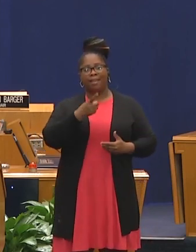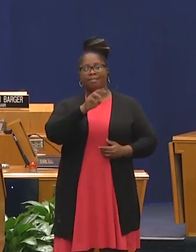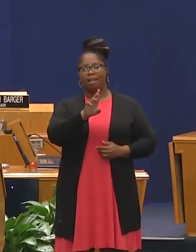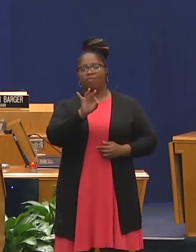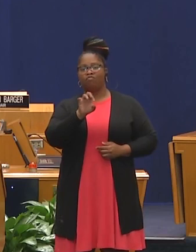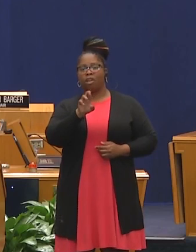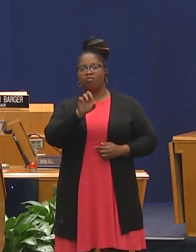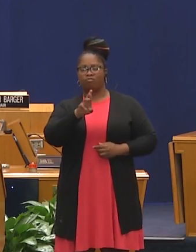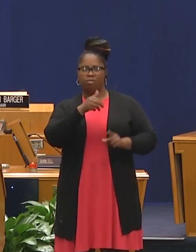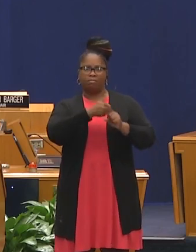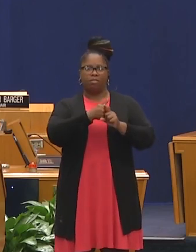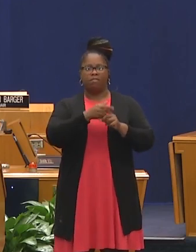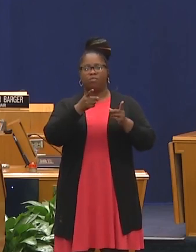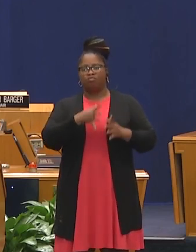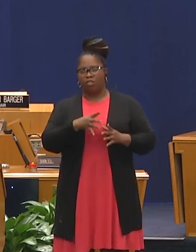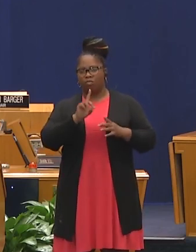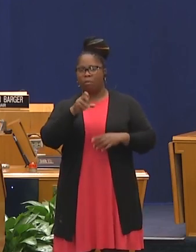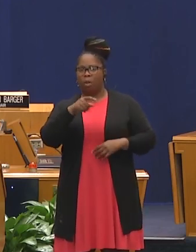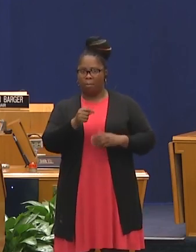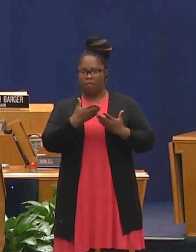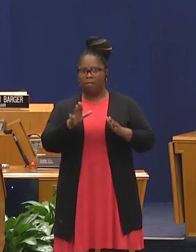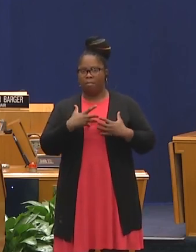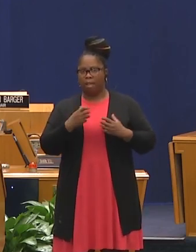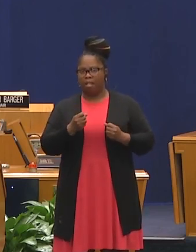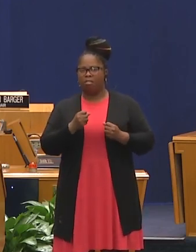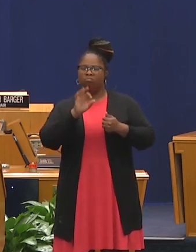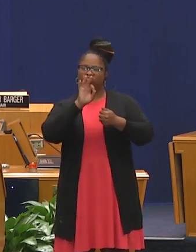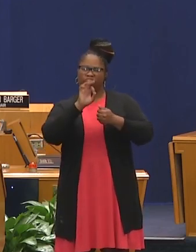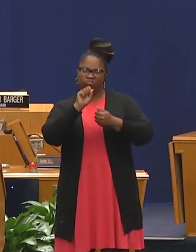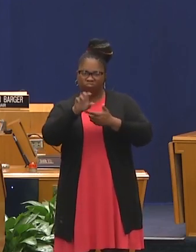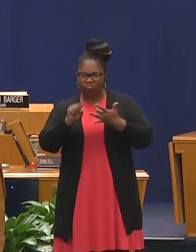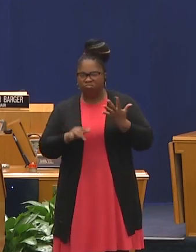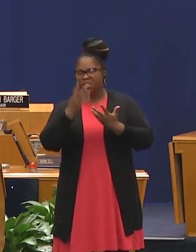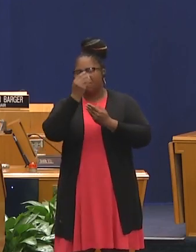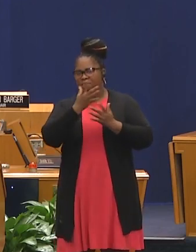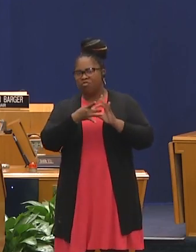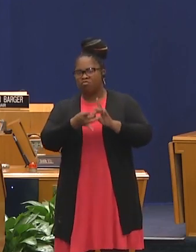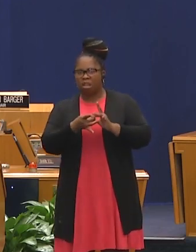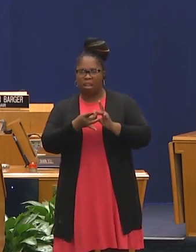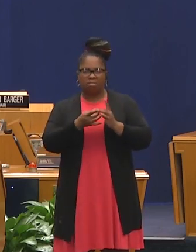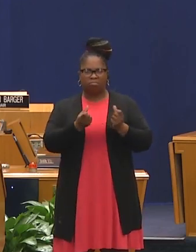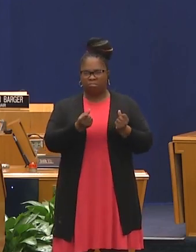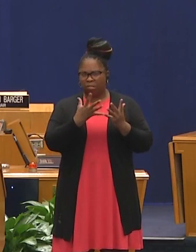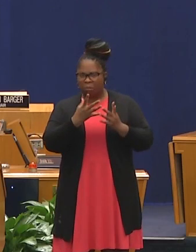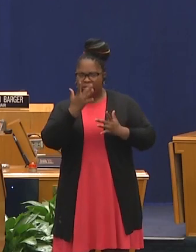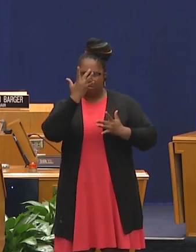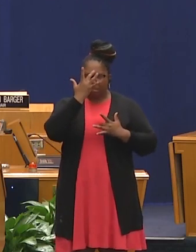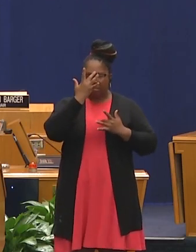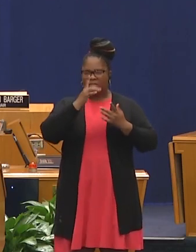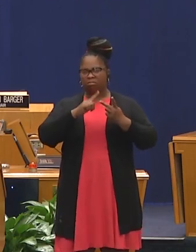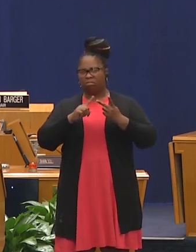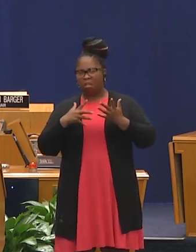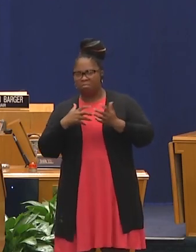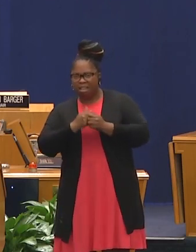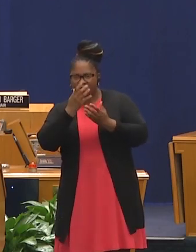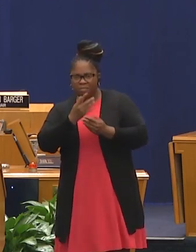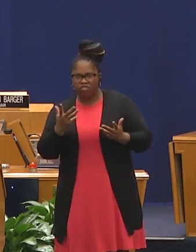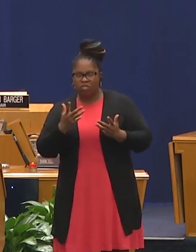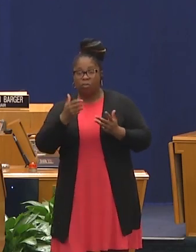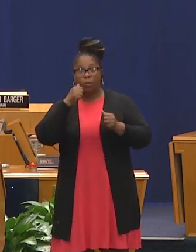of the Department of Public Health, to provide daily case counts and latest updates. I want you all to remember we are all in this